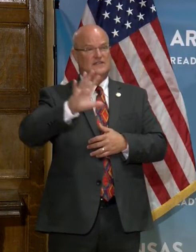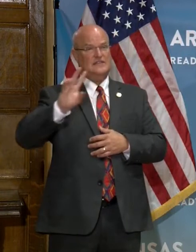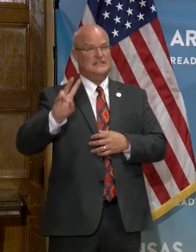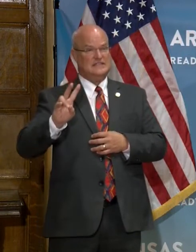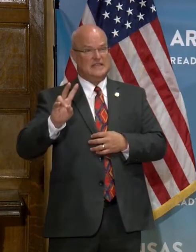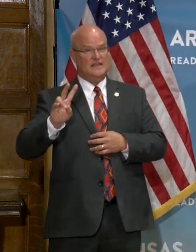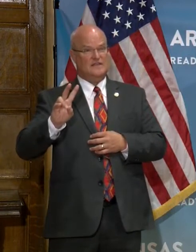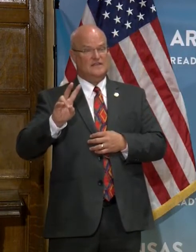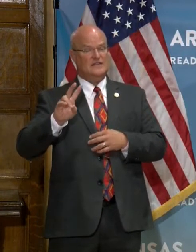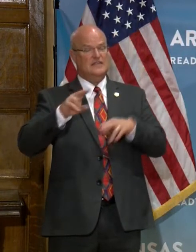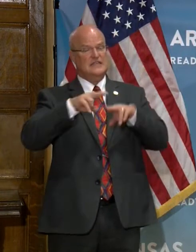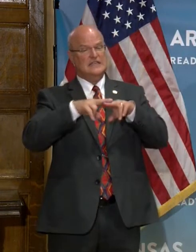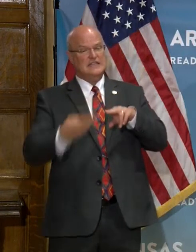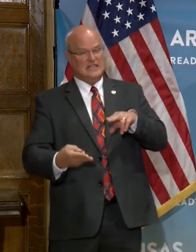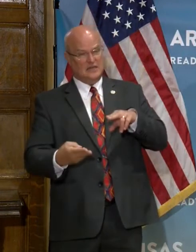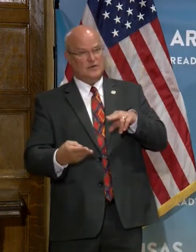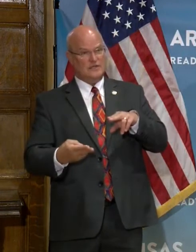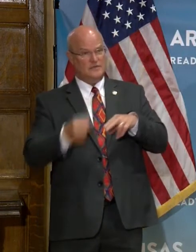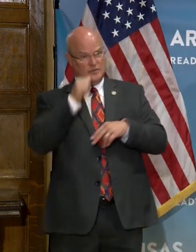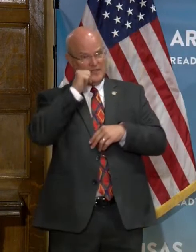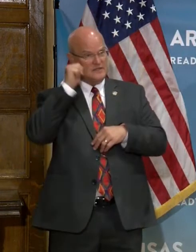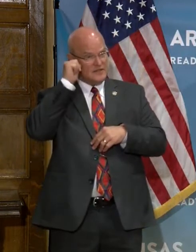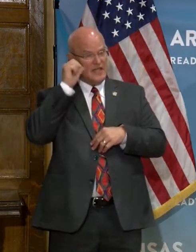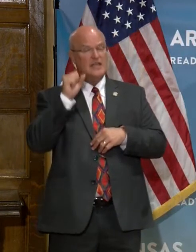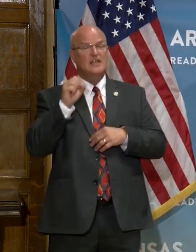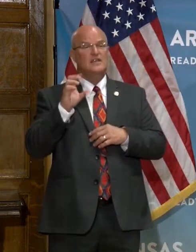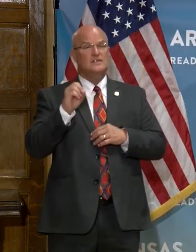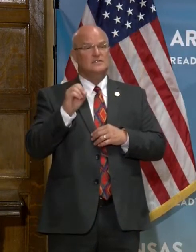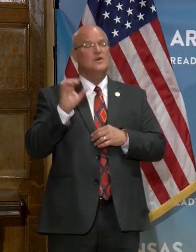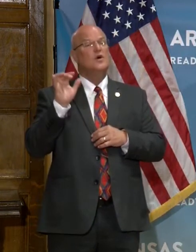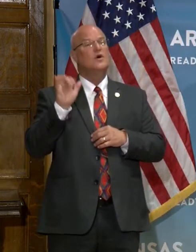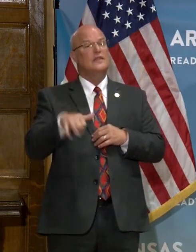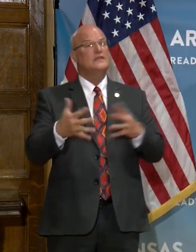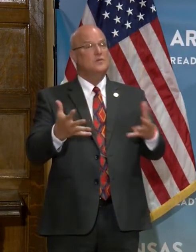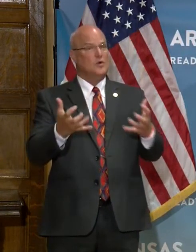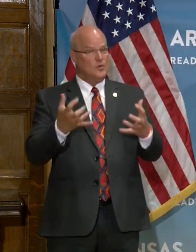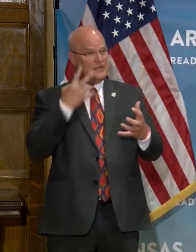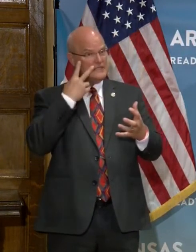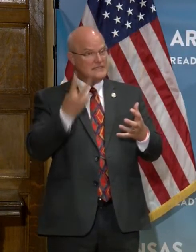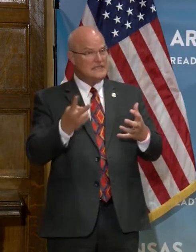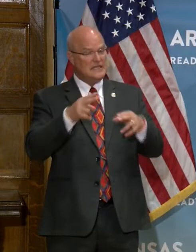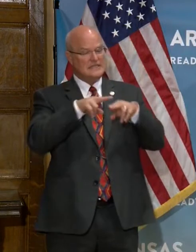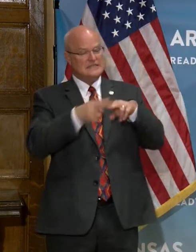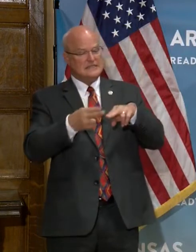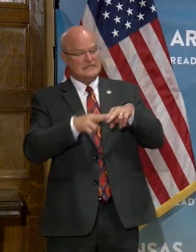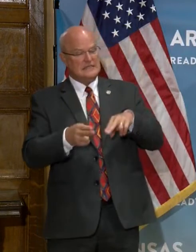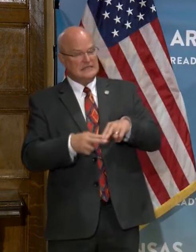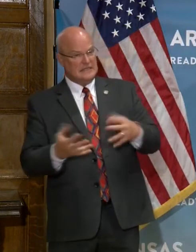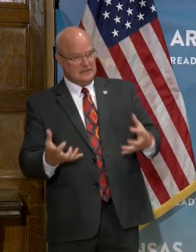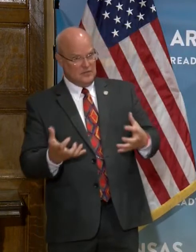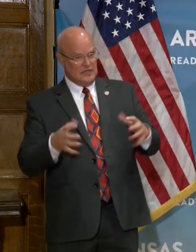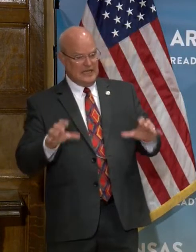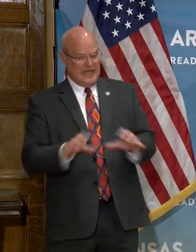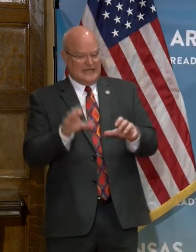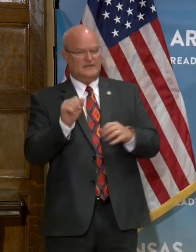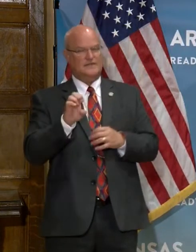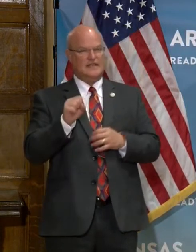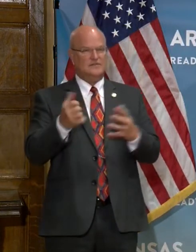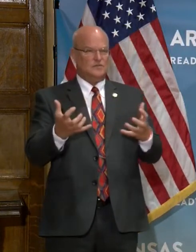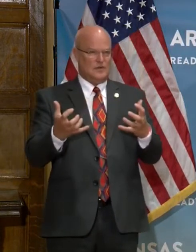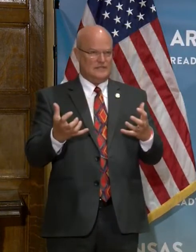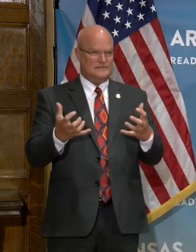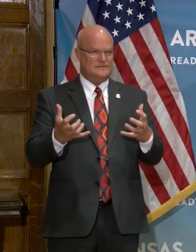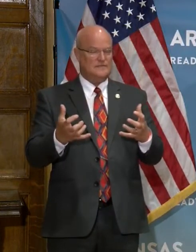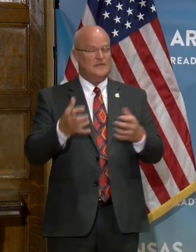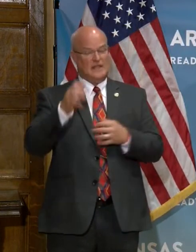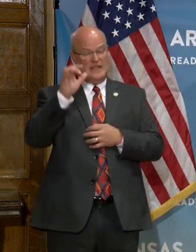5,757, which is a decrease from yesterday. And so that's what we want to see. We want to see a decline in the number of active cases.